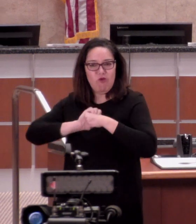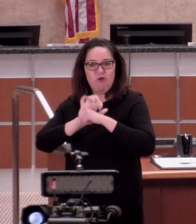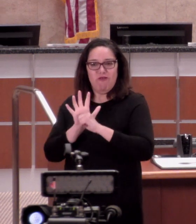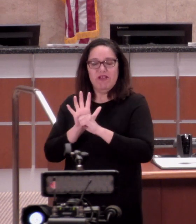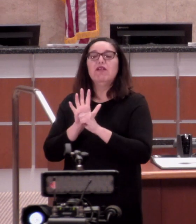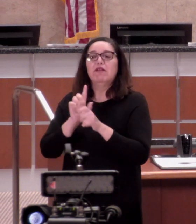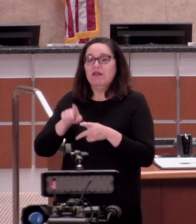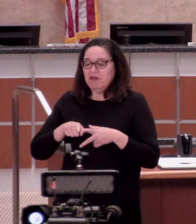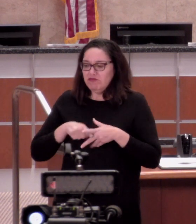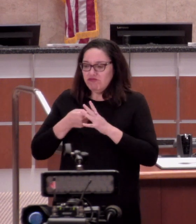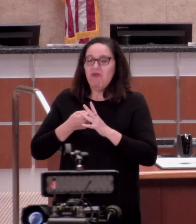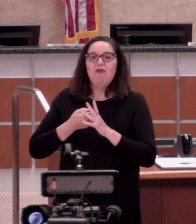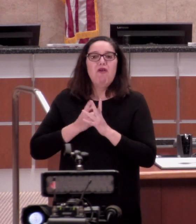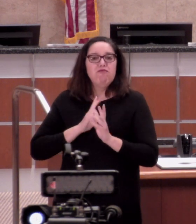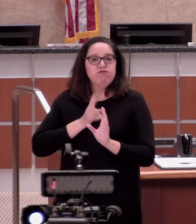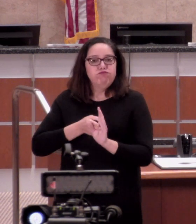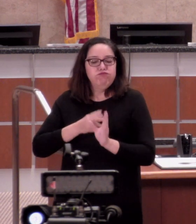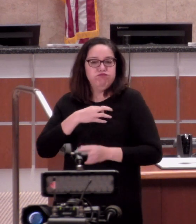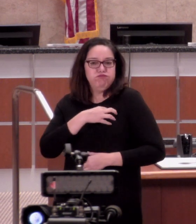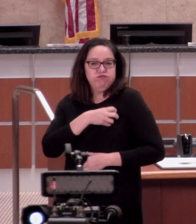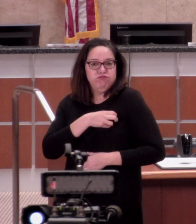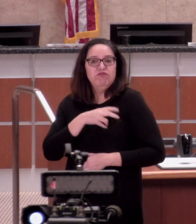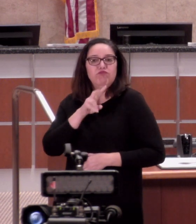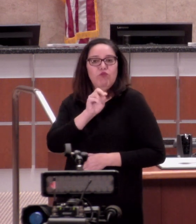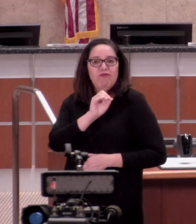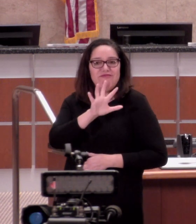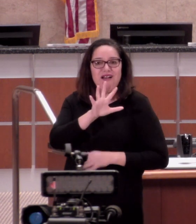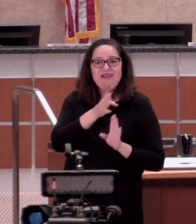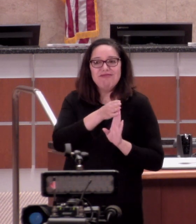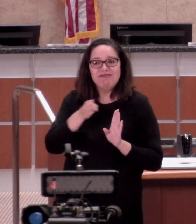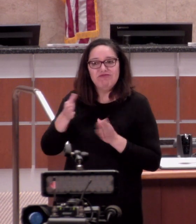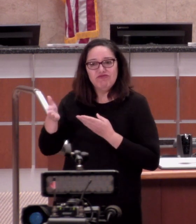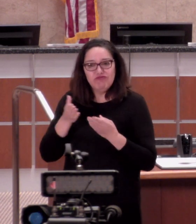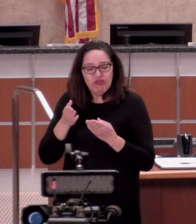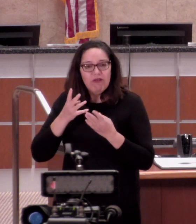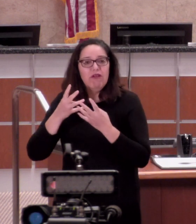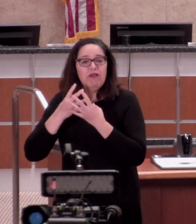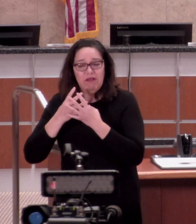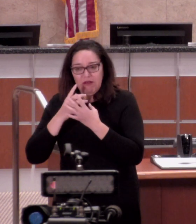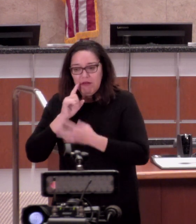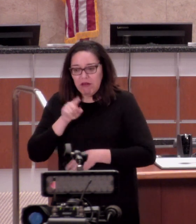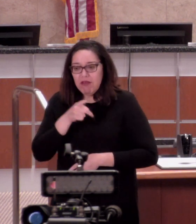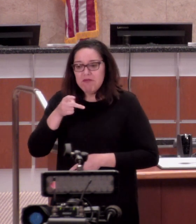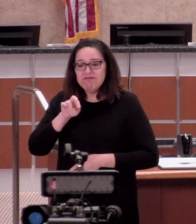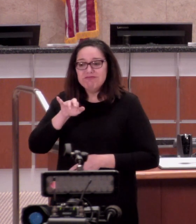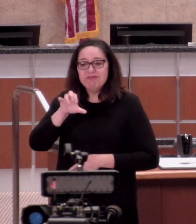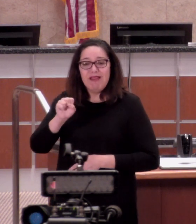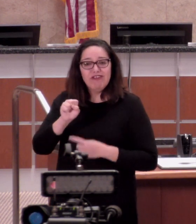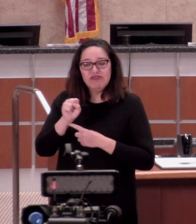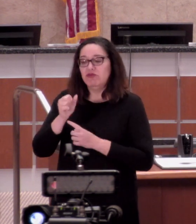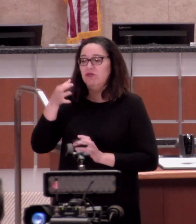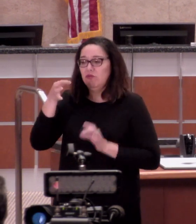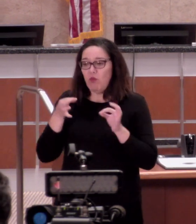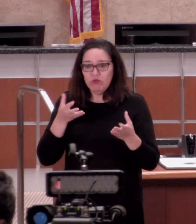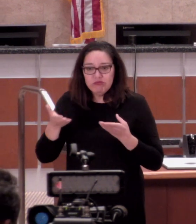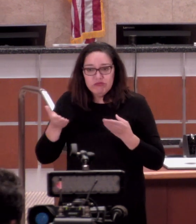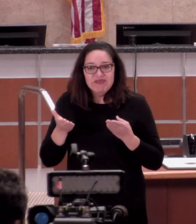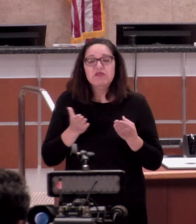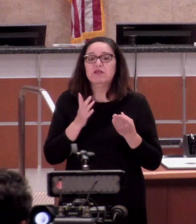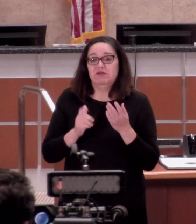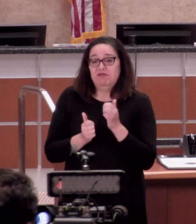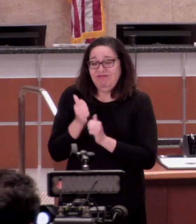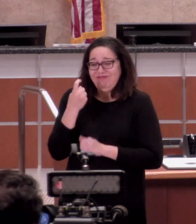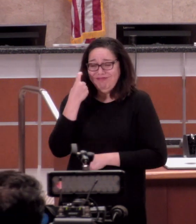2005, and served Riverside County in assignments at our Larry Smith Correctional Facility, Paris Station, Court Services, and